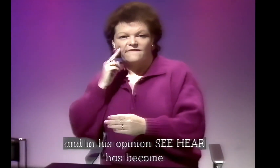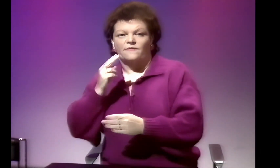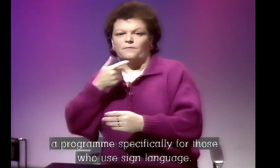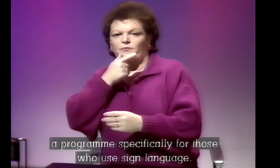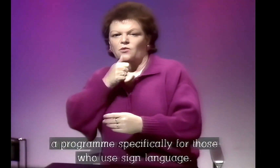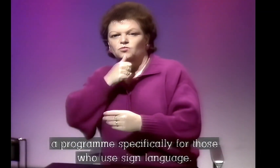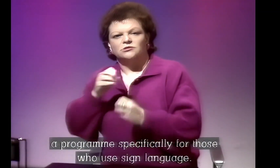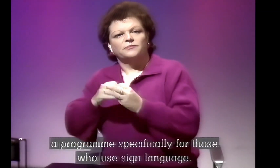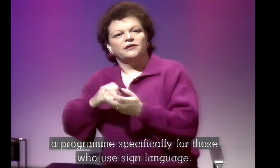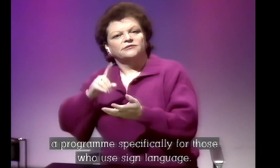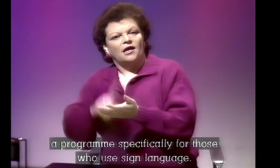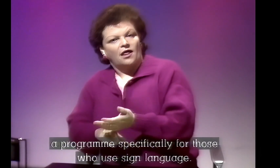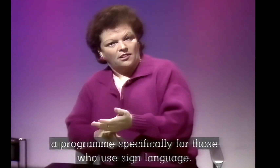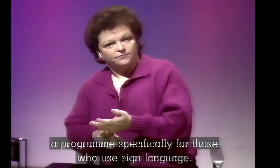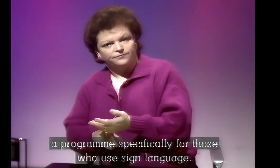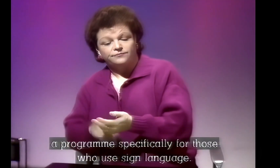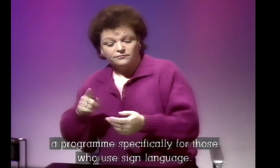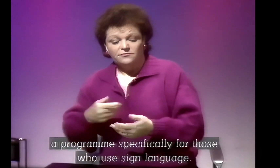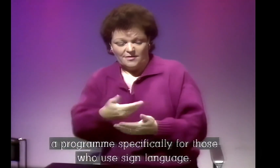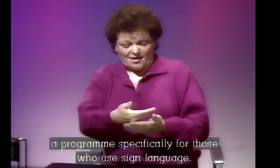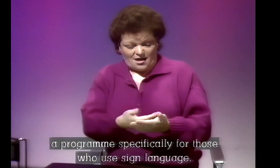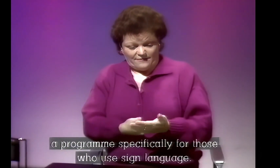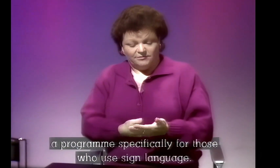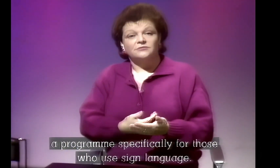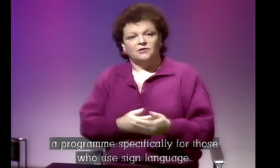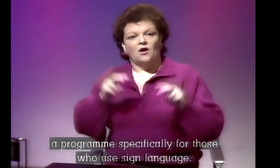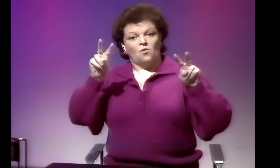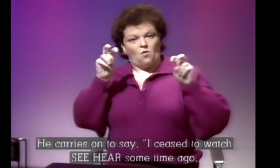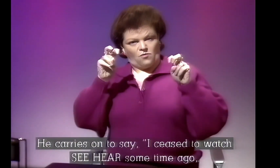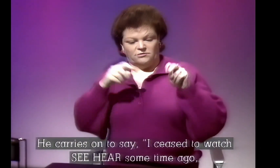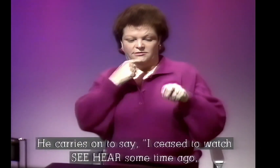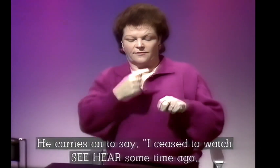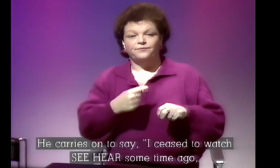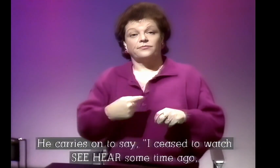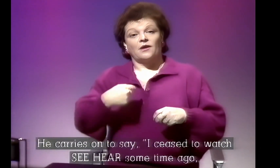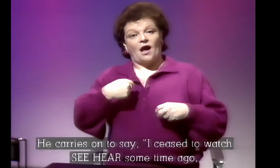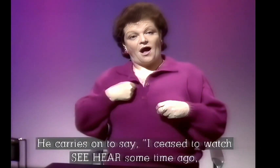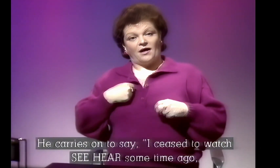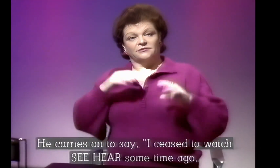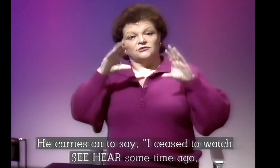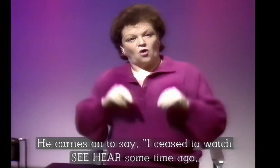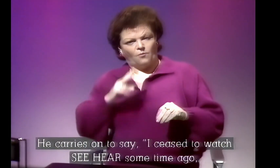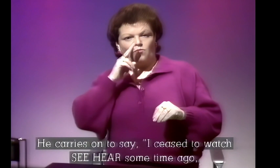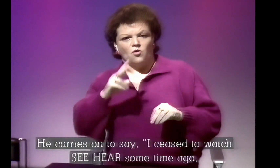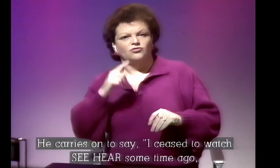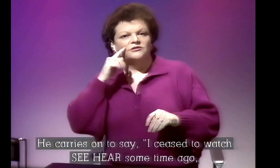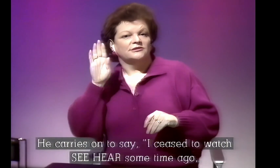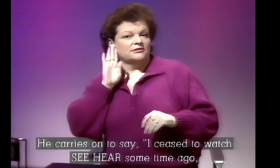use sign language. He carries on to say, I ceased to watch See Here some considerable time